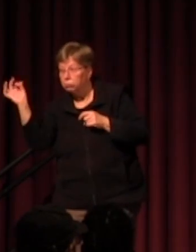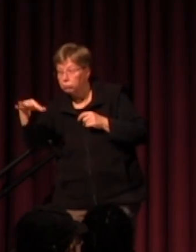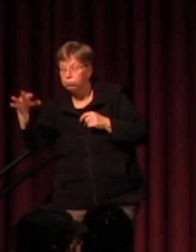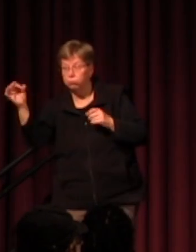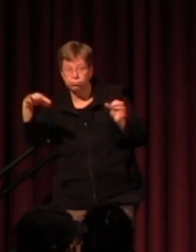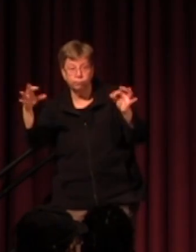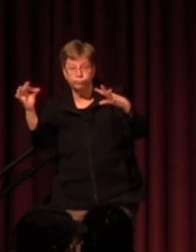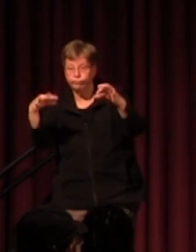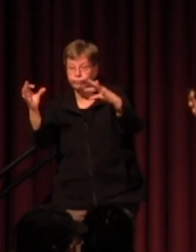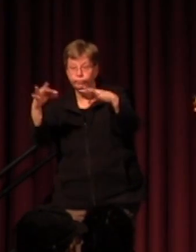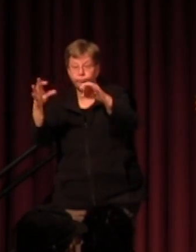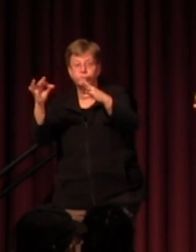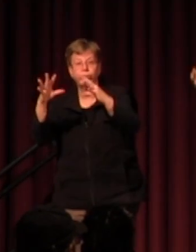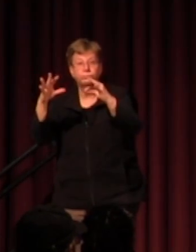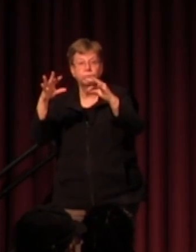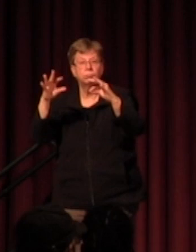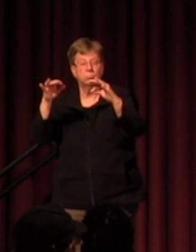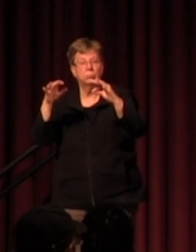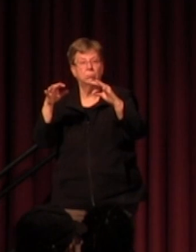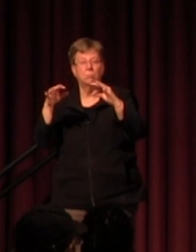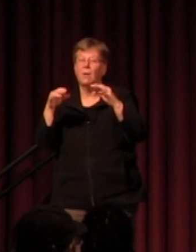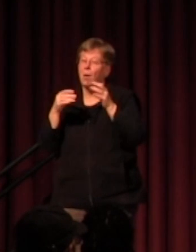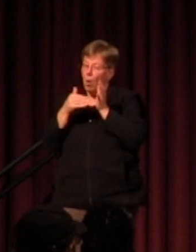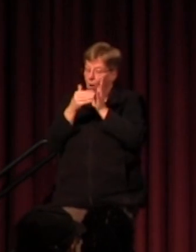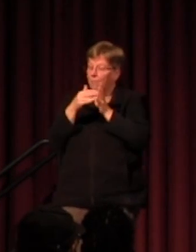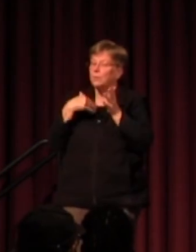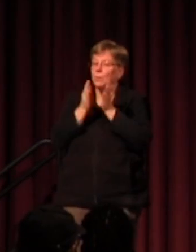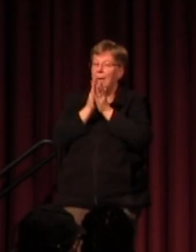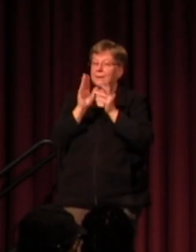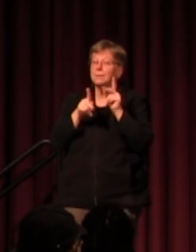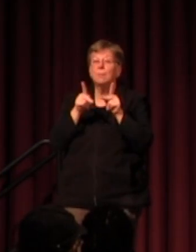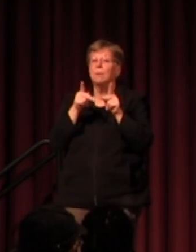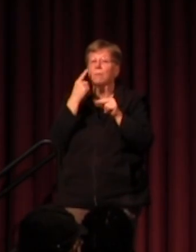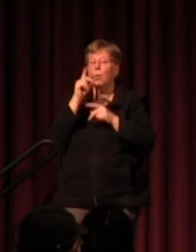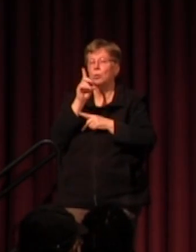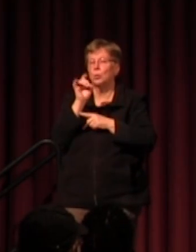Frequently, that's what we're doing. We're asking people in the margins to donate,